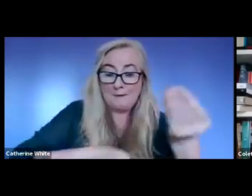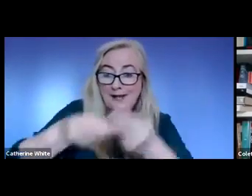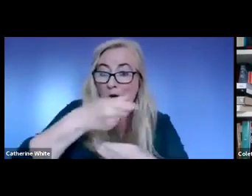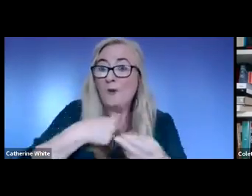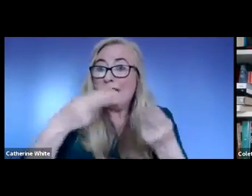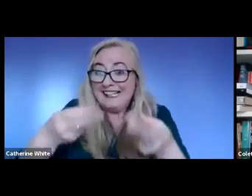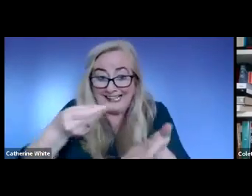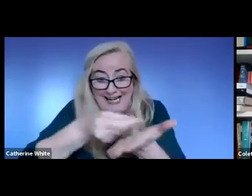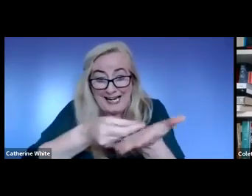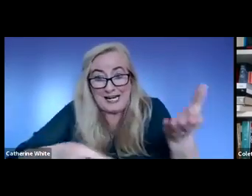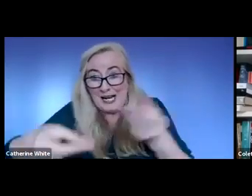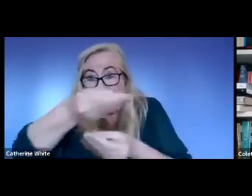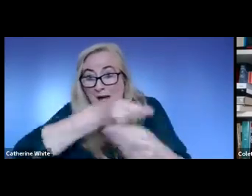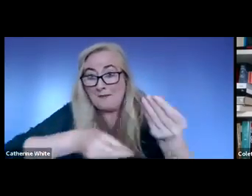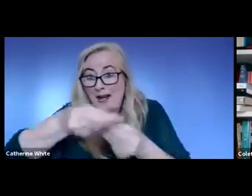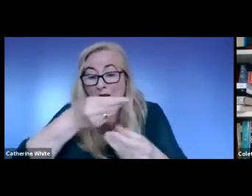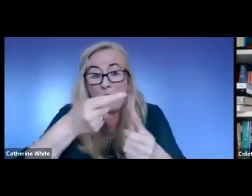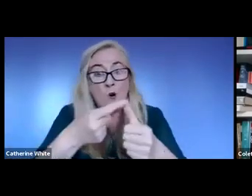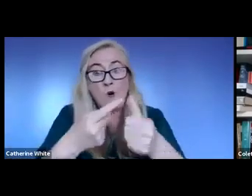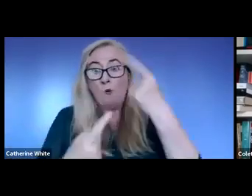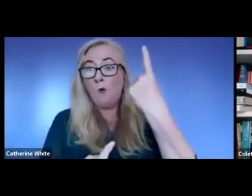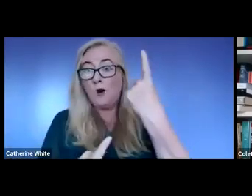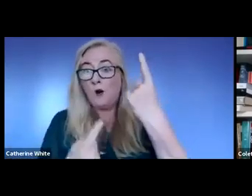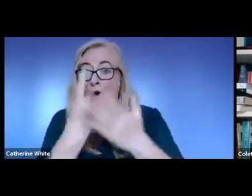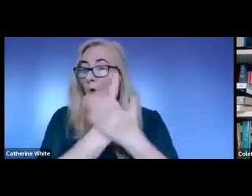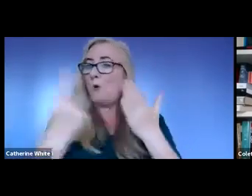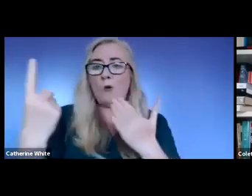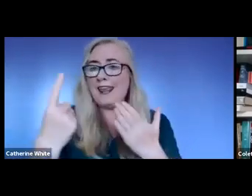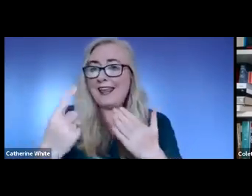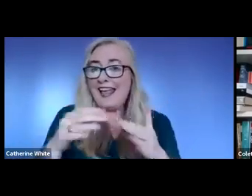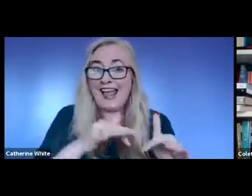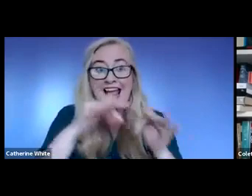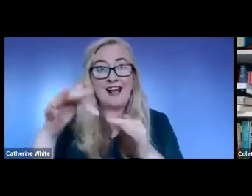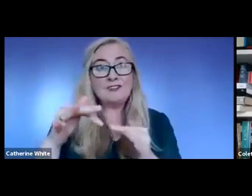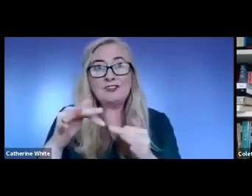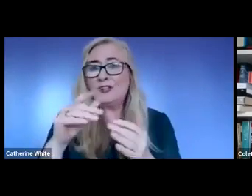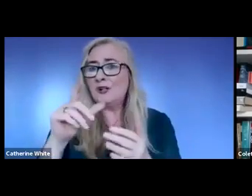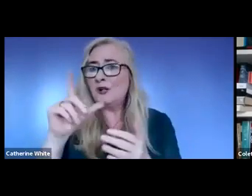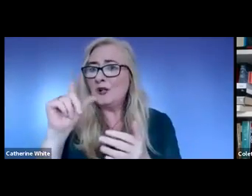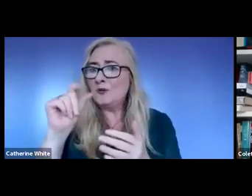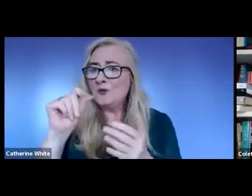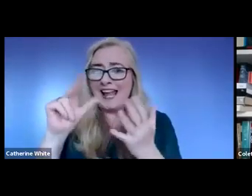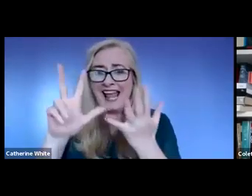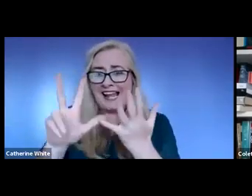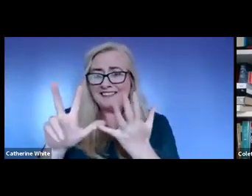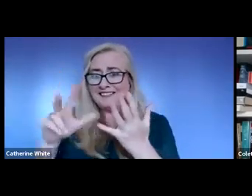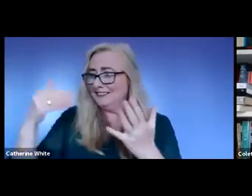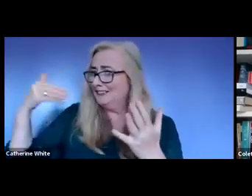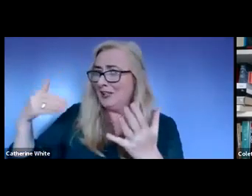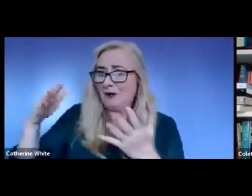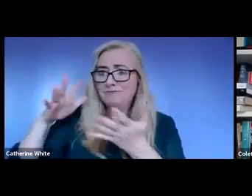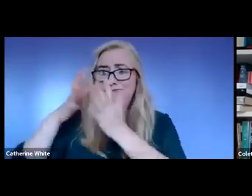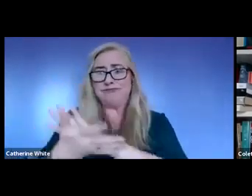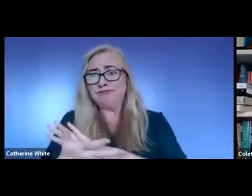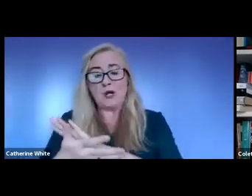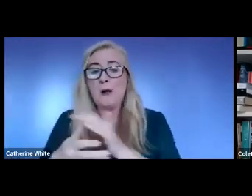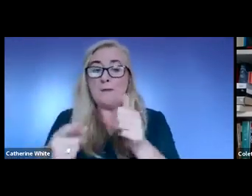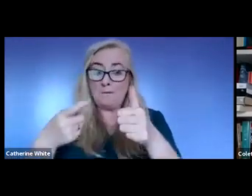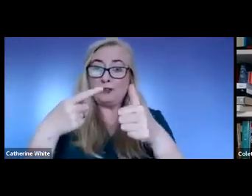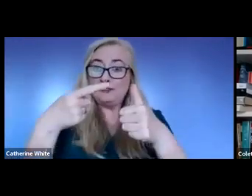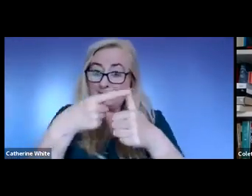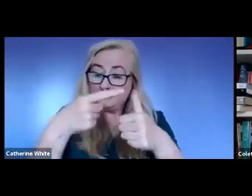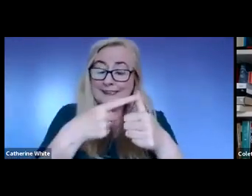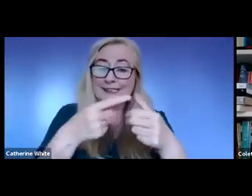economy. It cannot be the be all and end all as it was after the 2008 crash, but it does need to